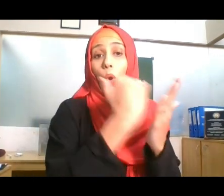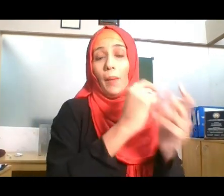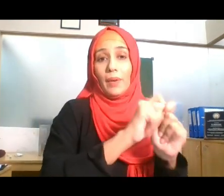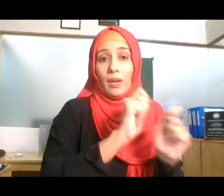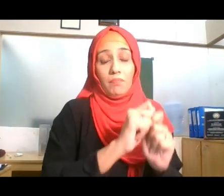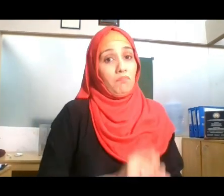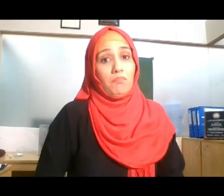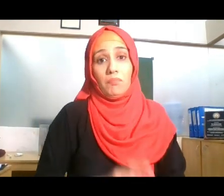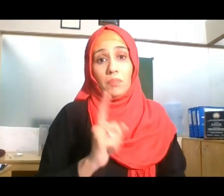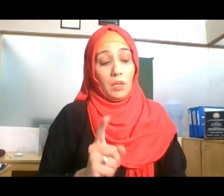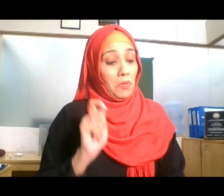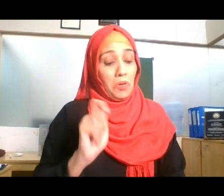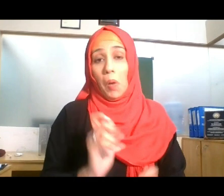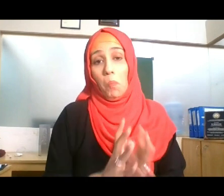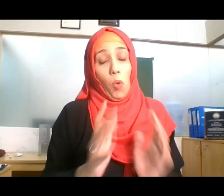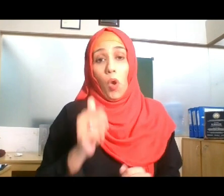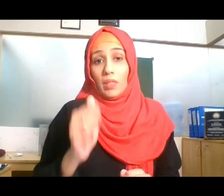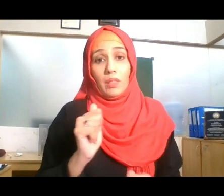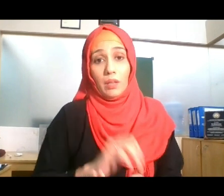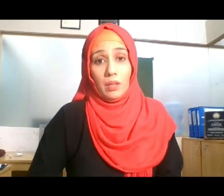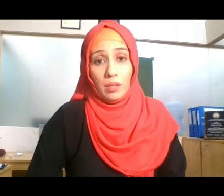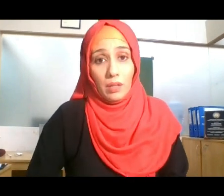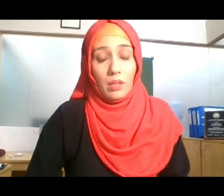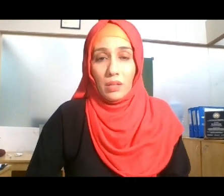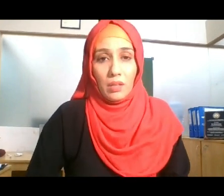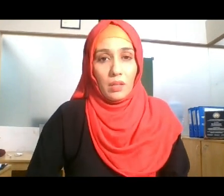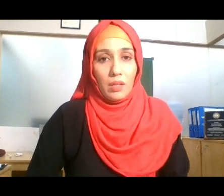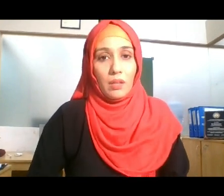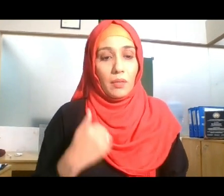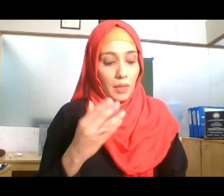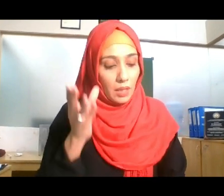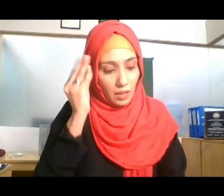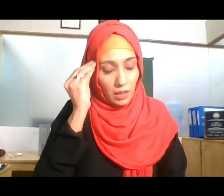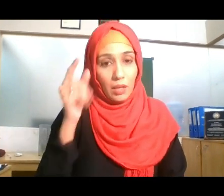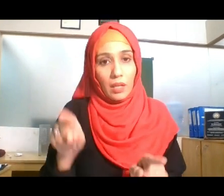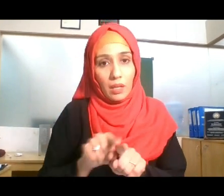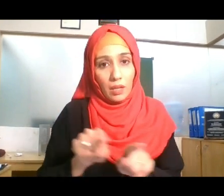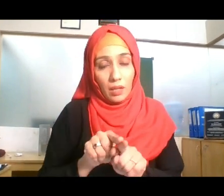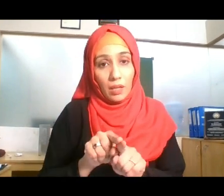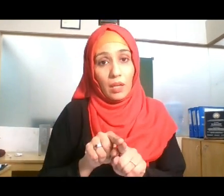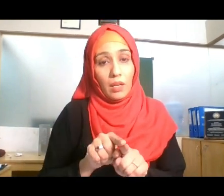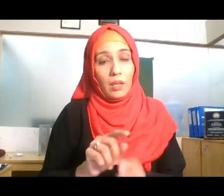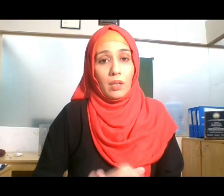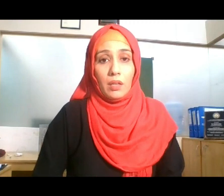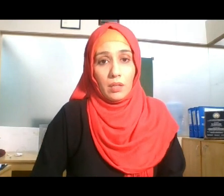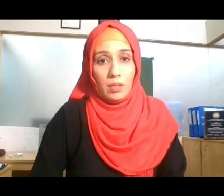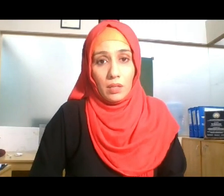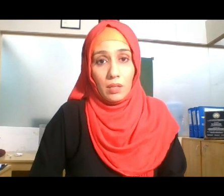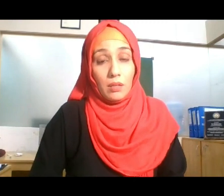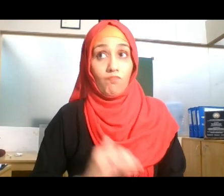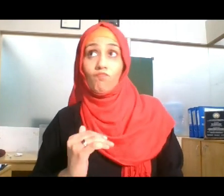really remarkable job, and I hope that we could learn from that and sort of scale it up to the level